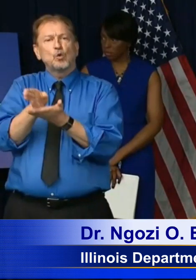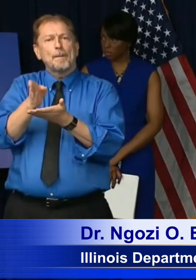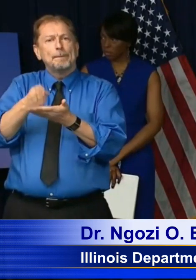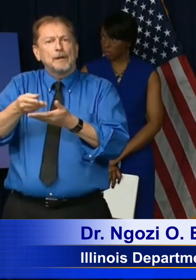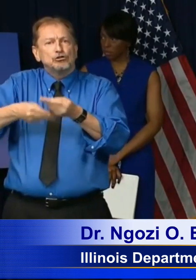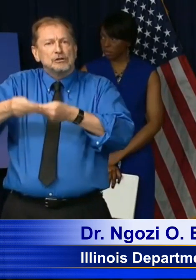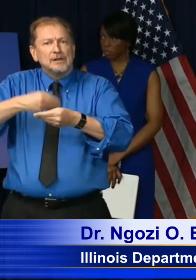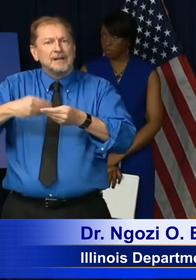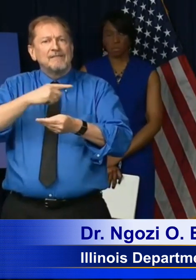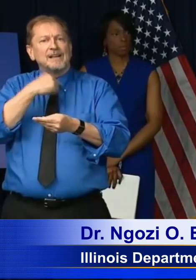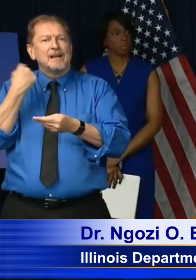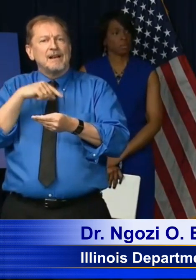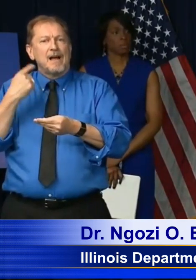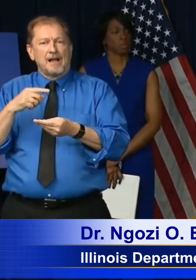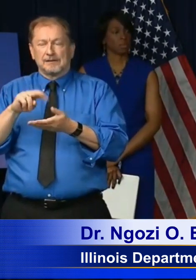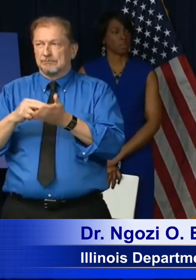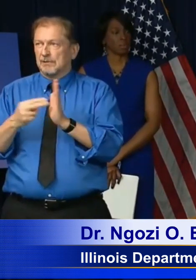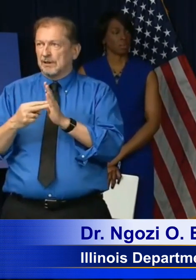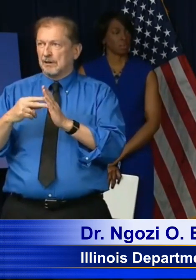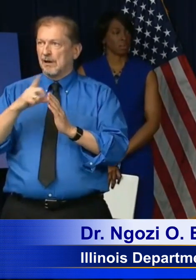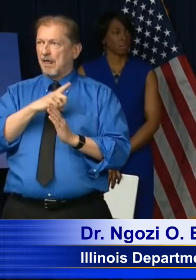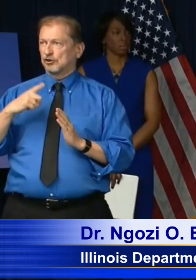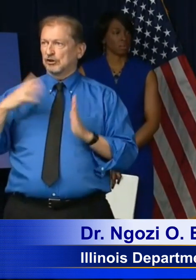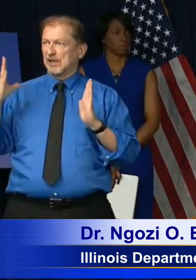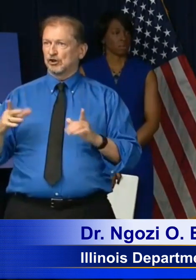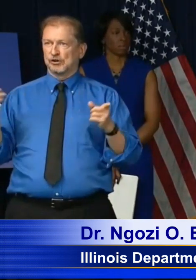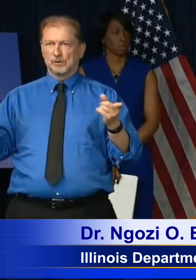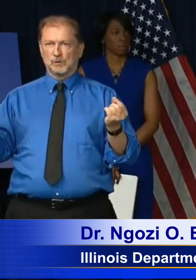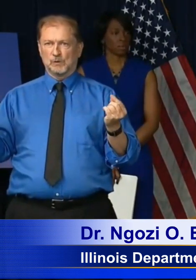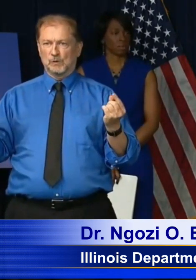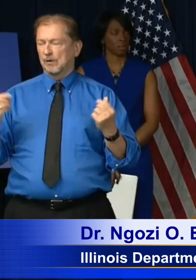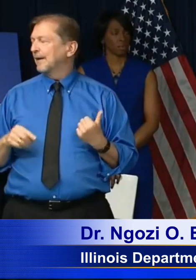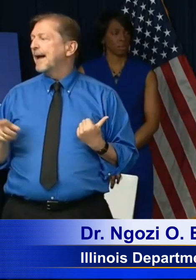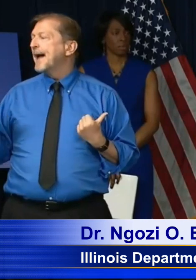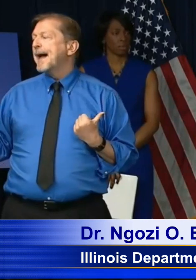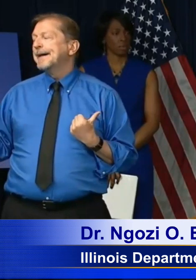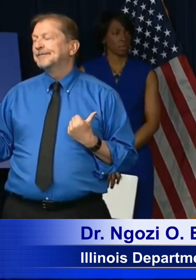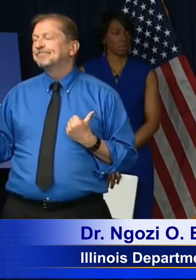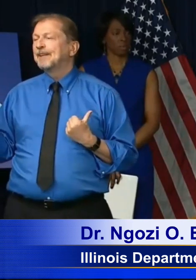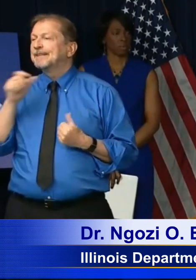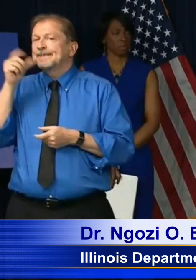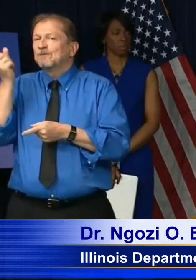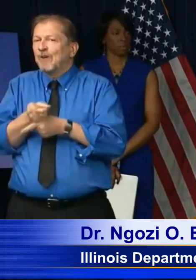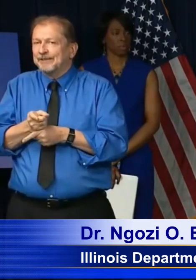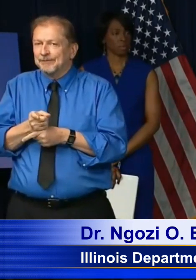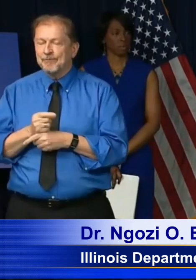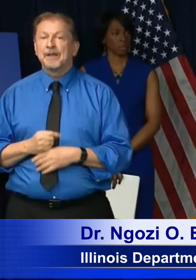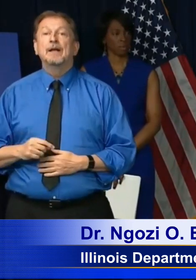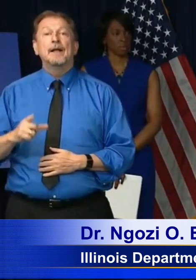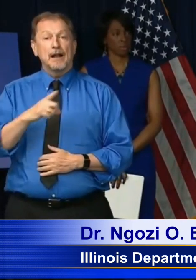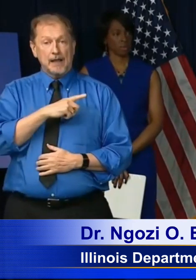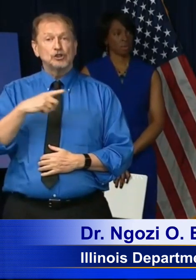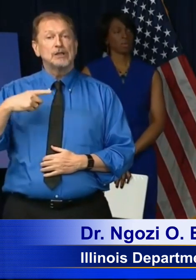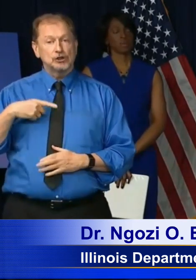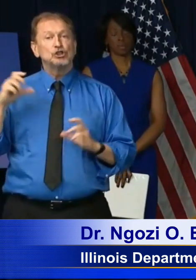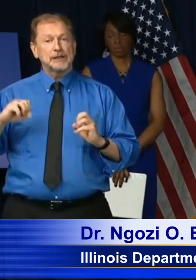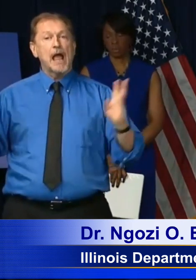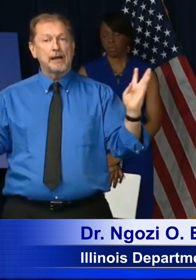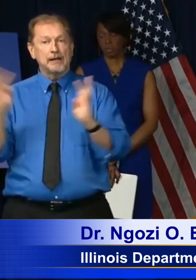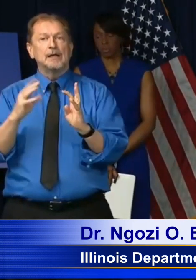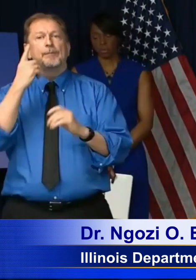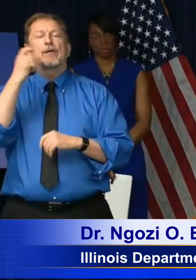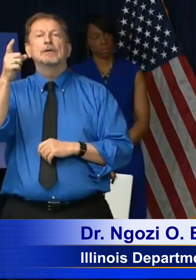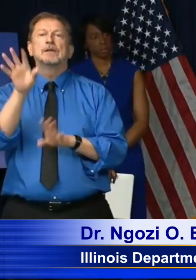lawmakers will adjust to the new order? That's not accurate, actually. They're considered essential under the